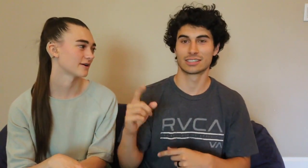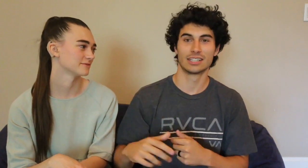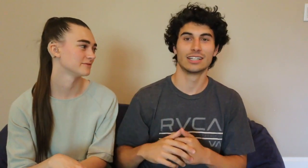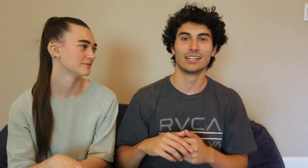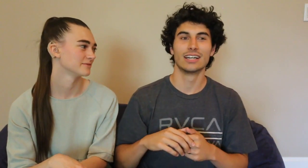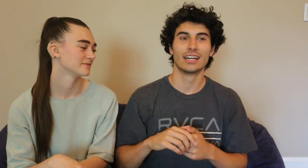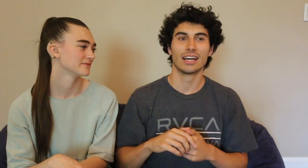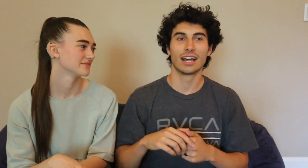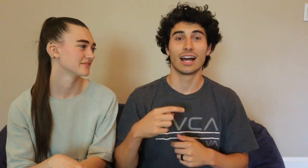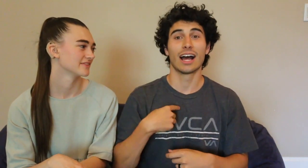her.